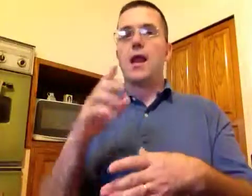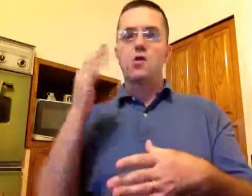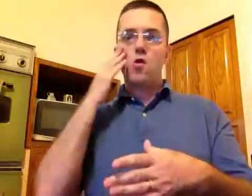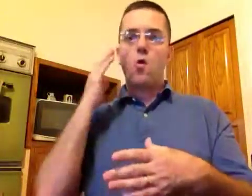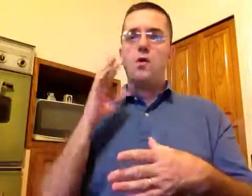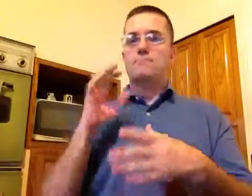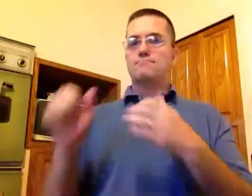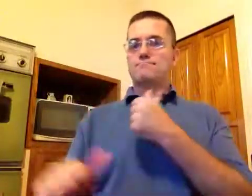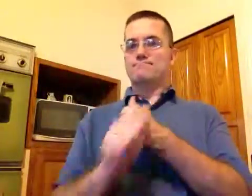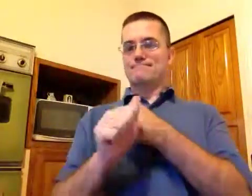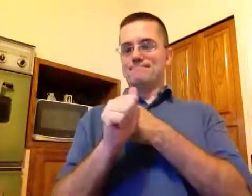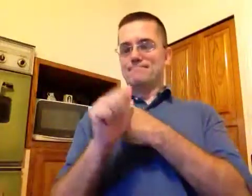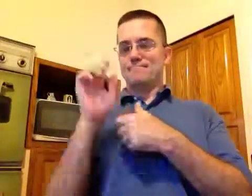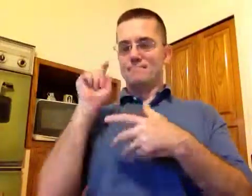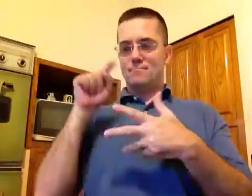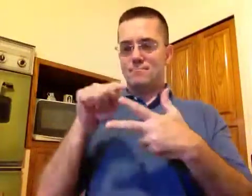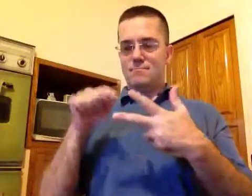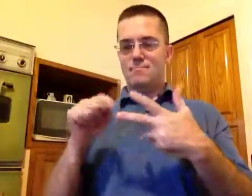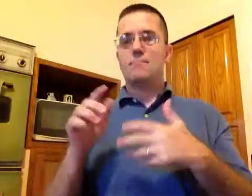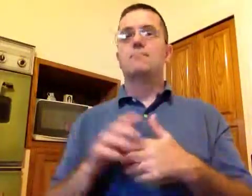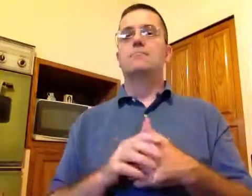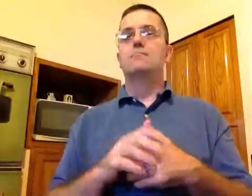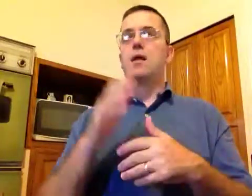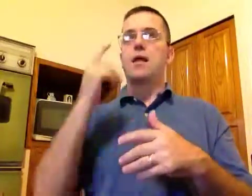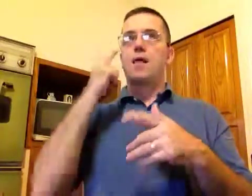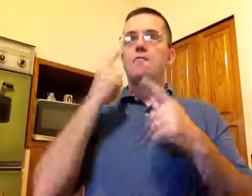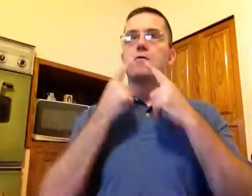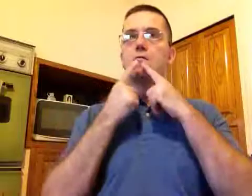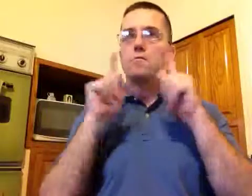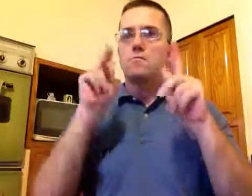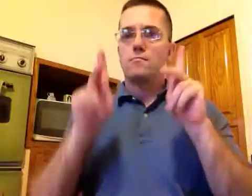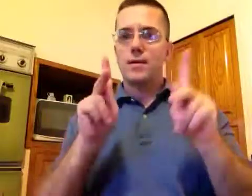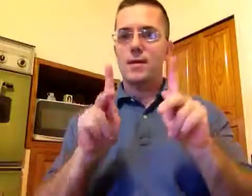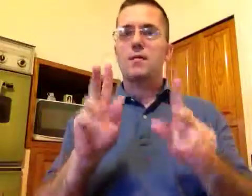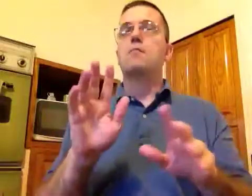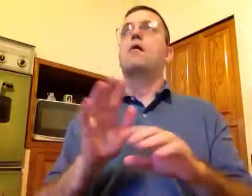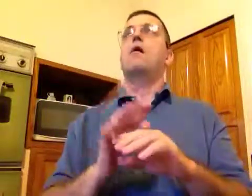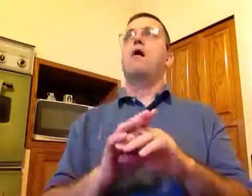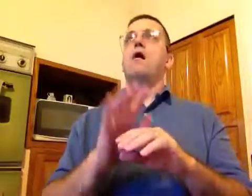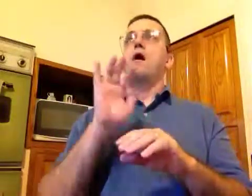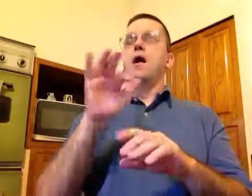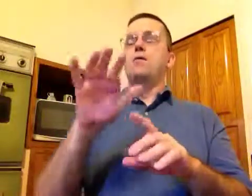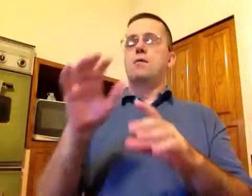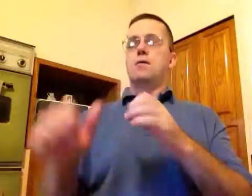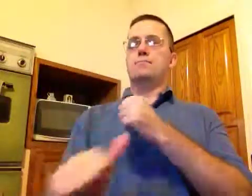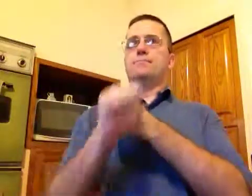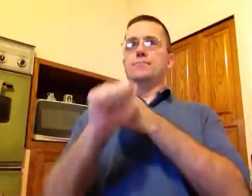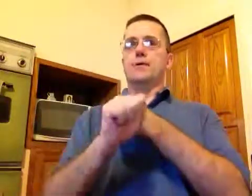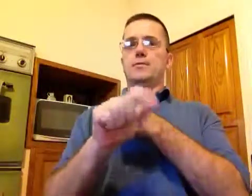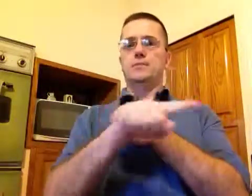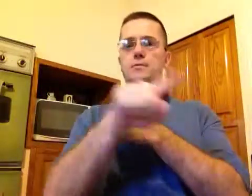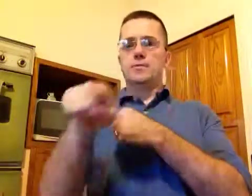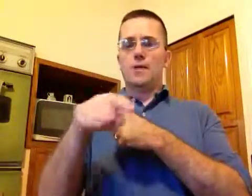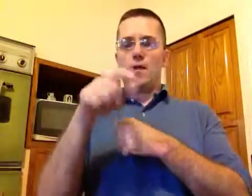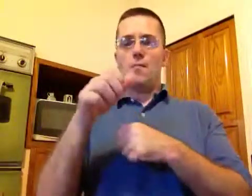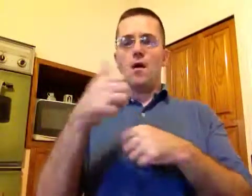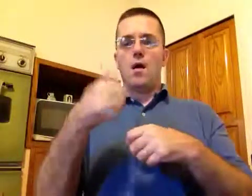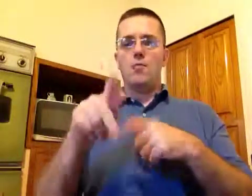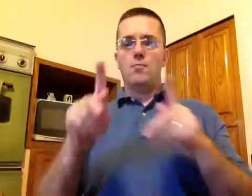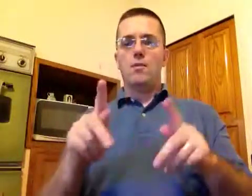in the general sense, as far as the general public, I think credit cards have been a detriment to other people's. But we use credit